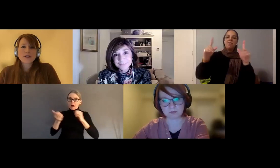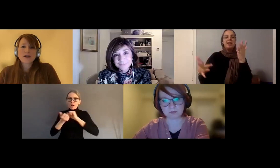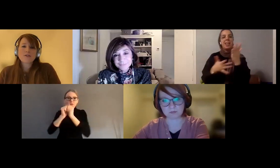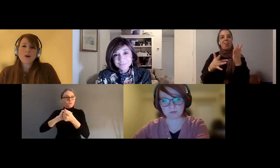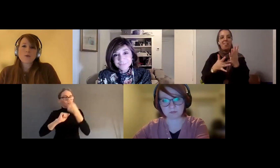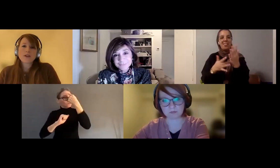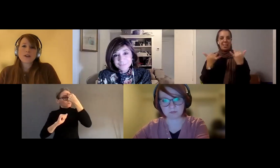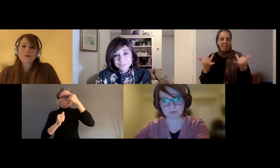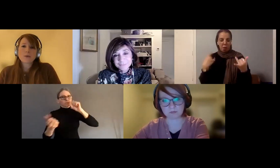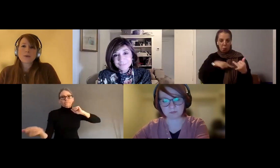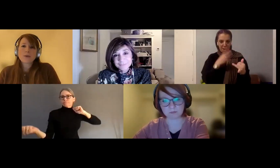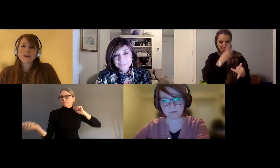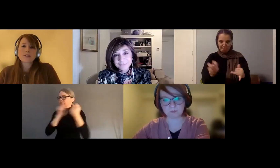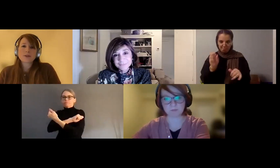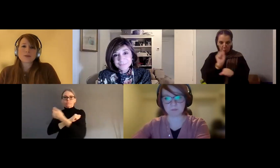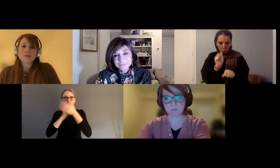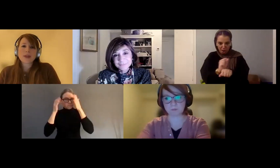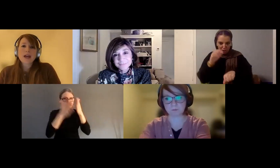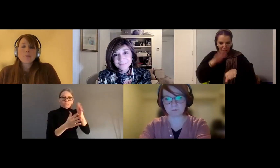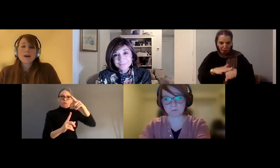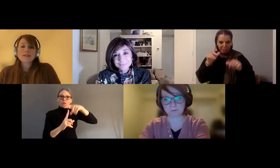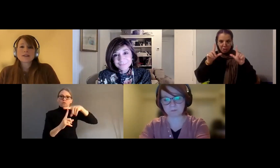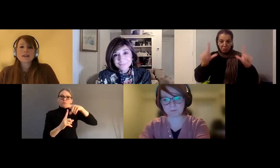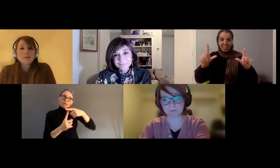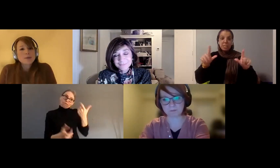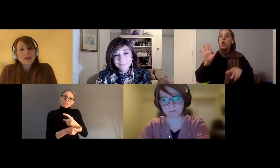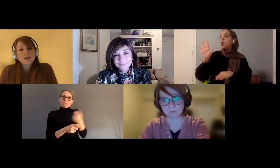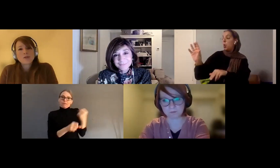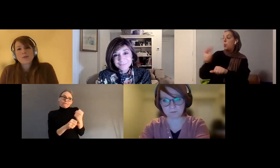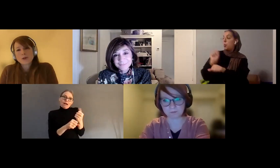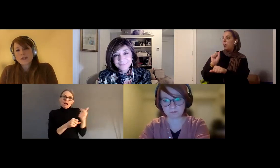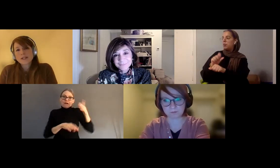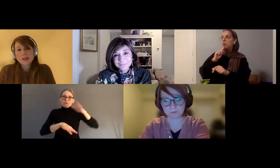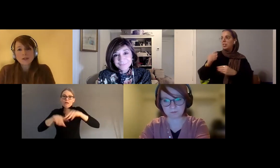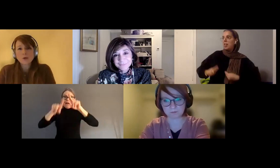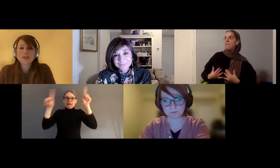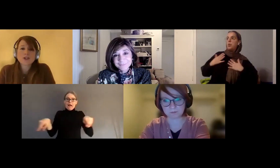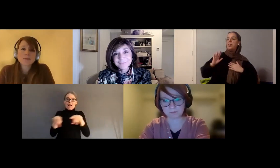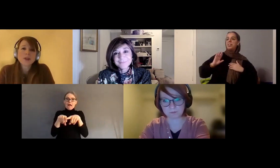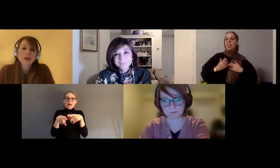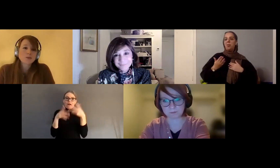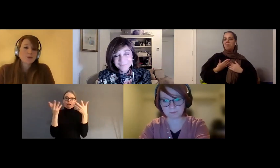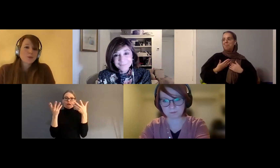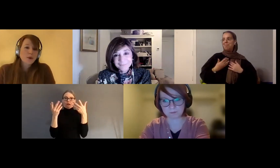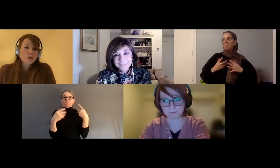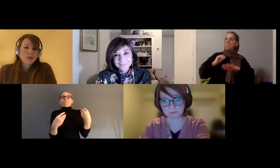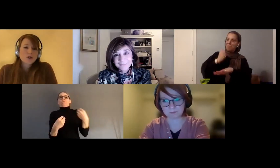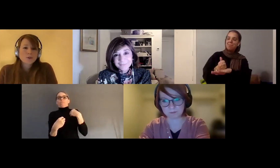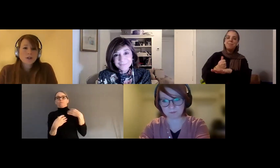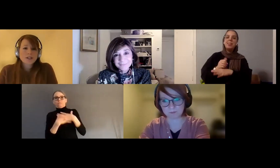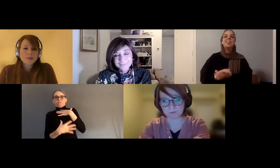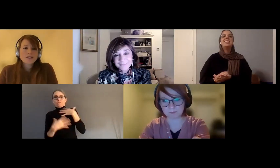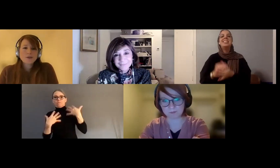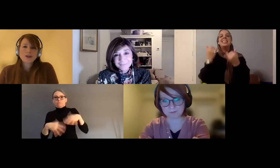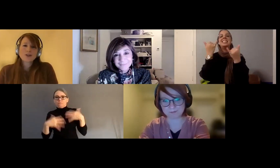our thinking of how we prepared the exhibition. But let me begin with a personal and simple question. We prepared the question with